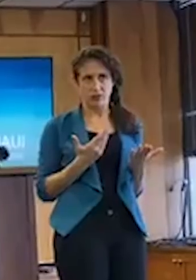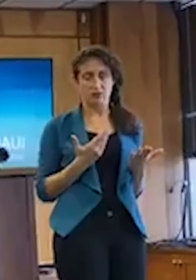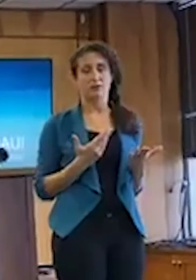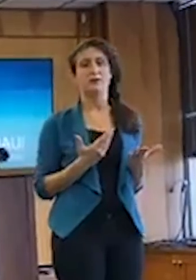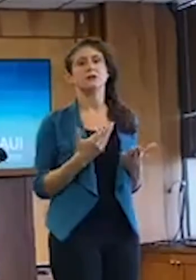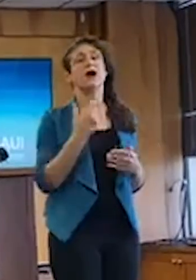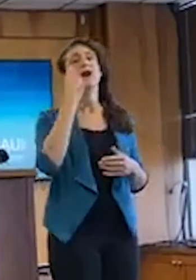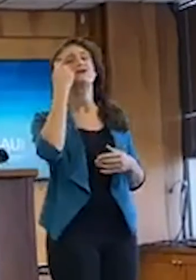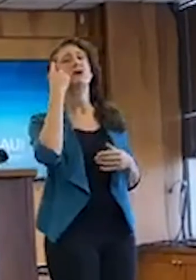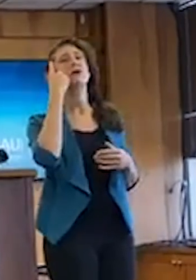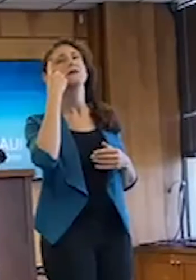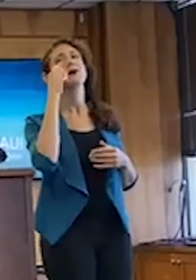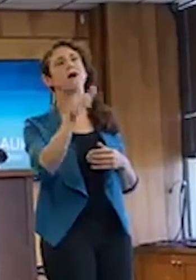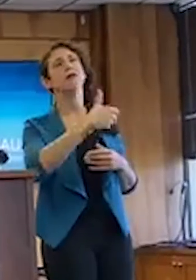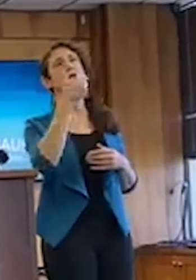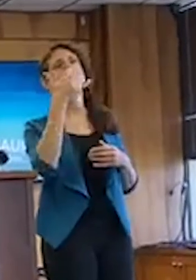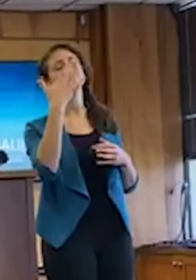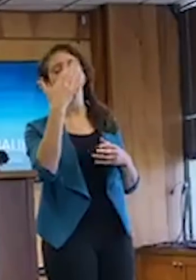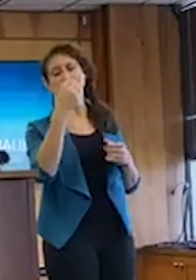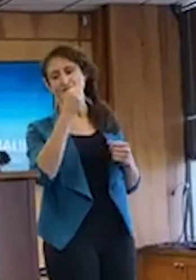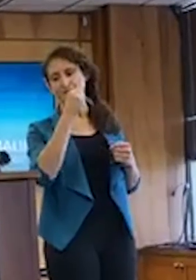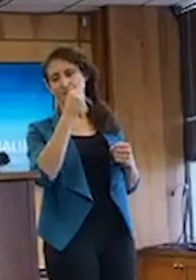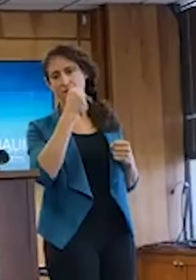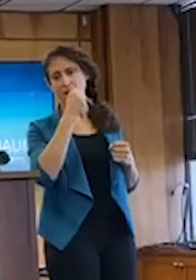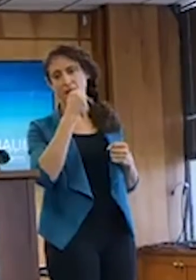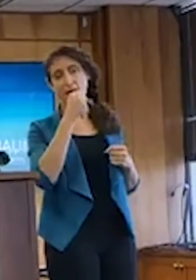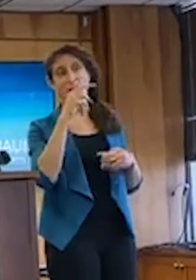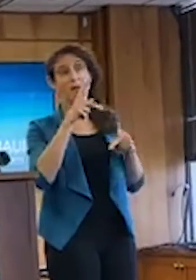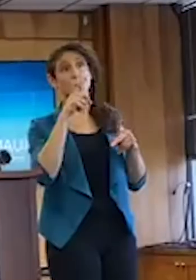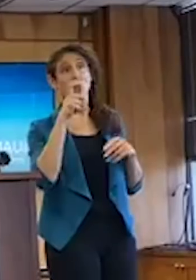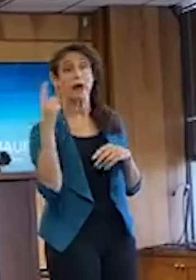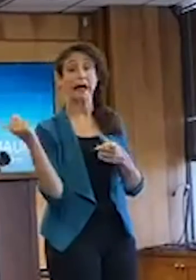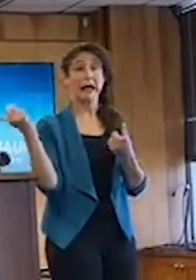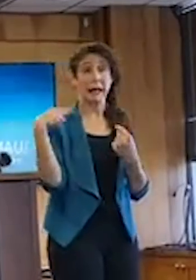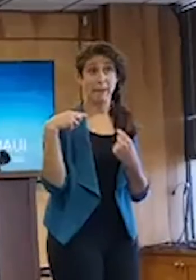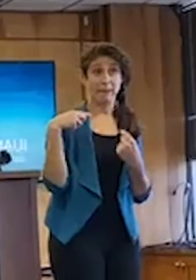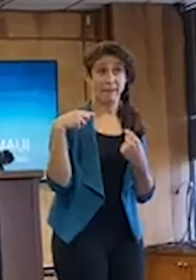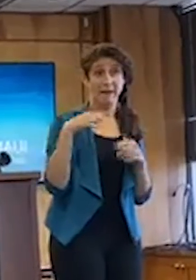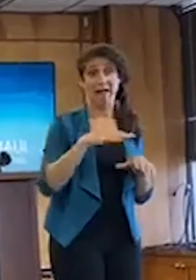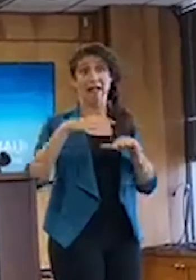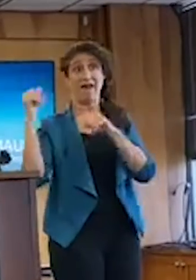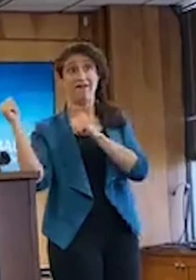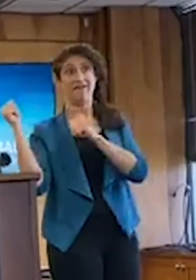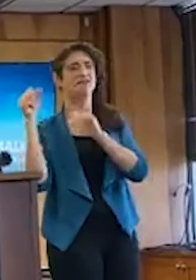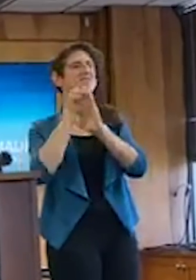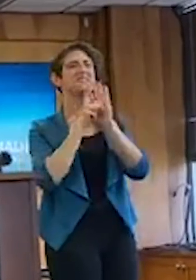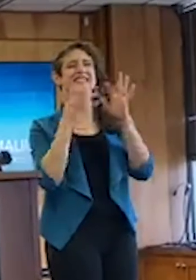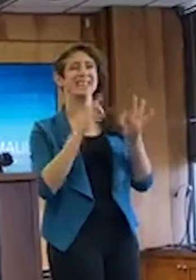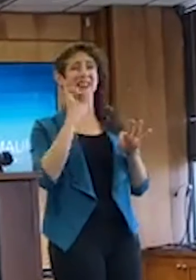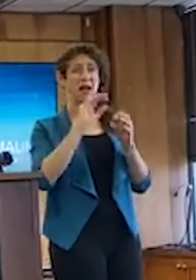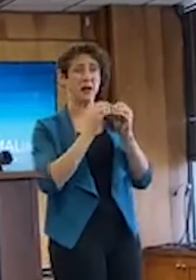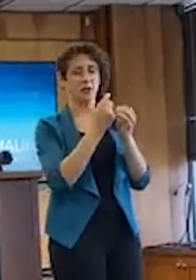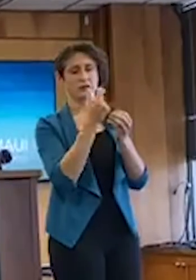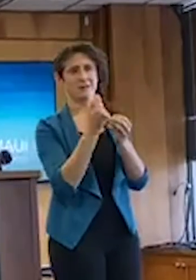the list is those who have returned home and no longer here in Hawaii. I'm